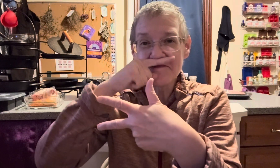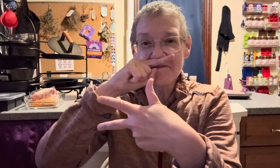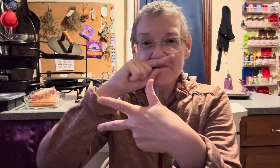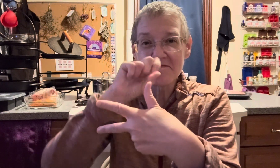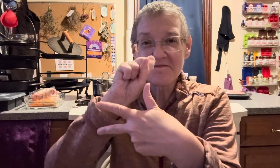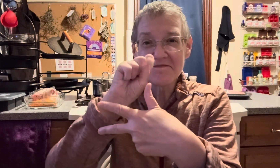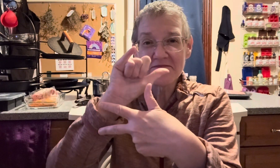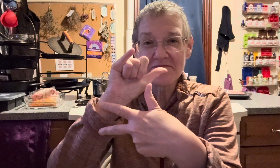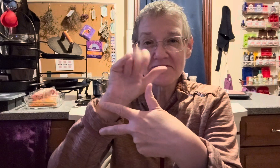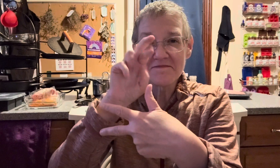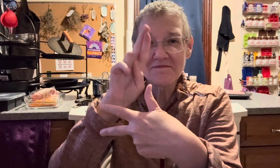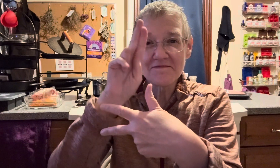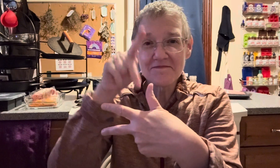Corn syrup,